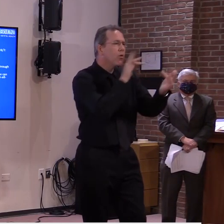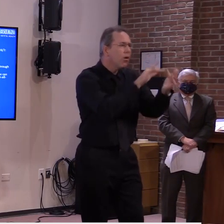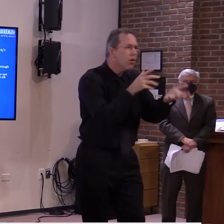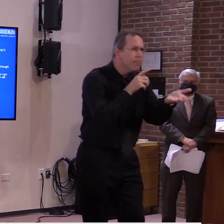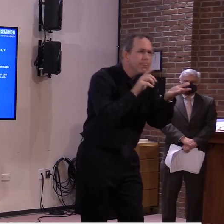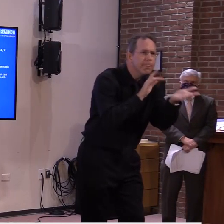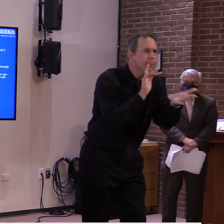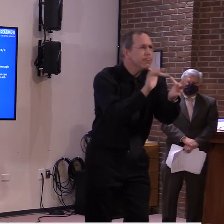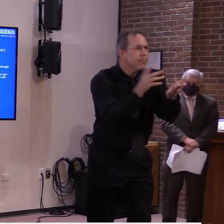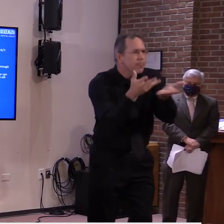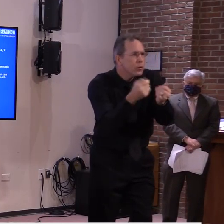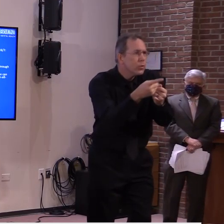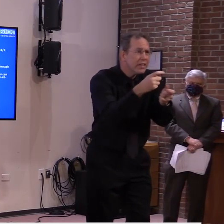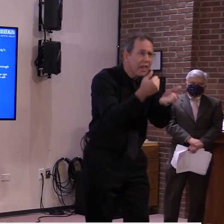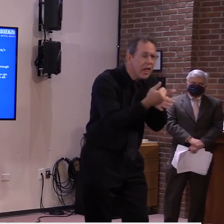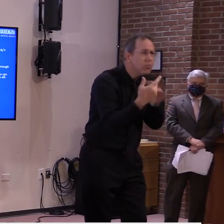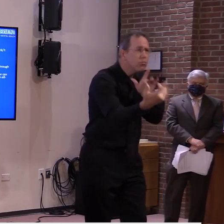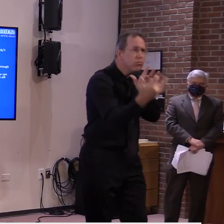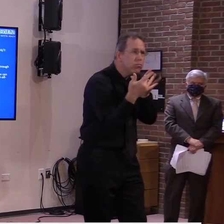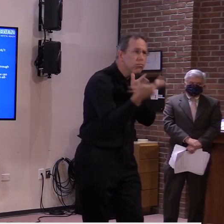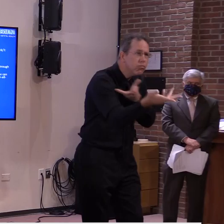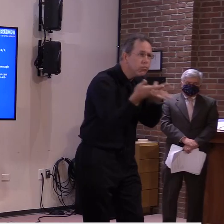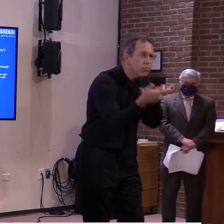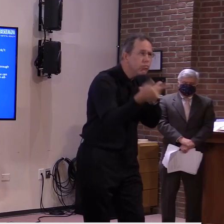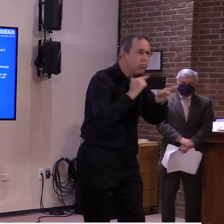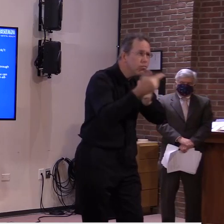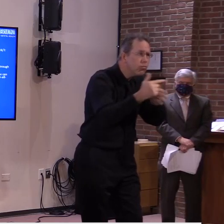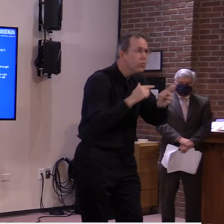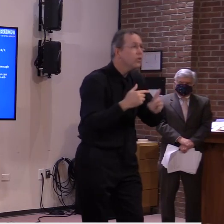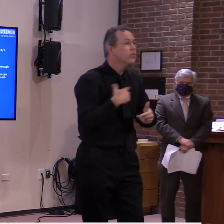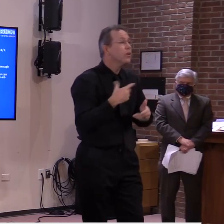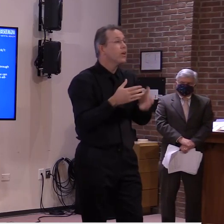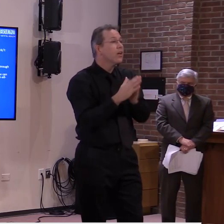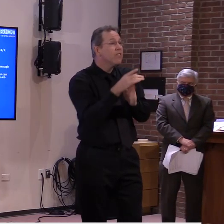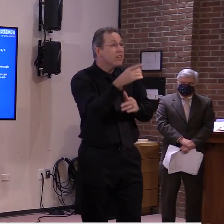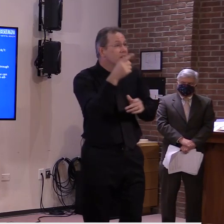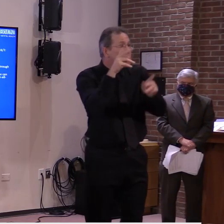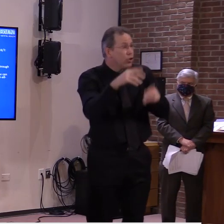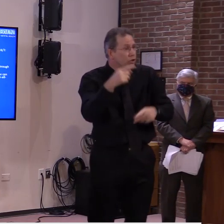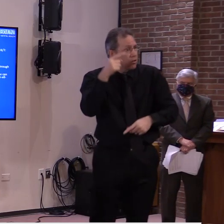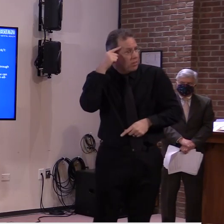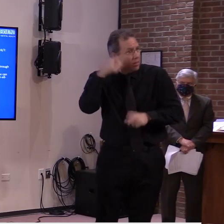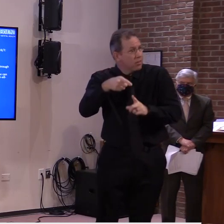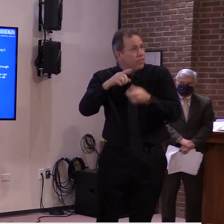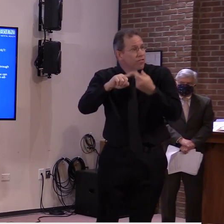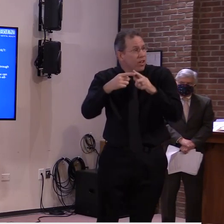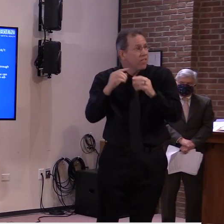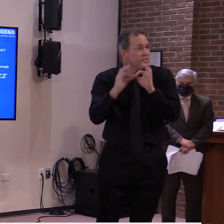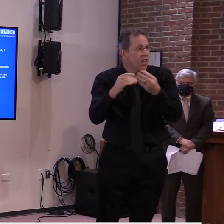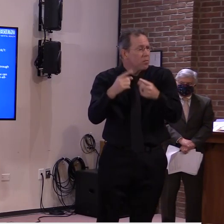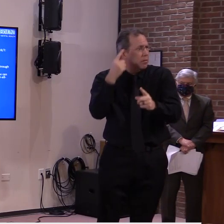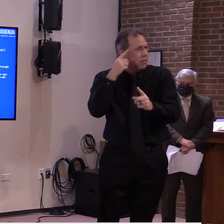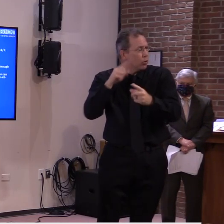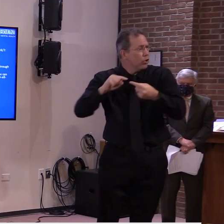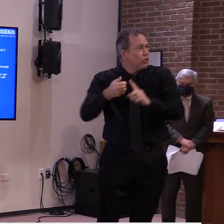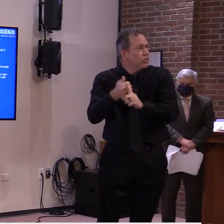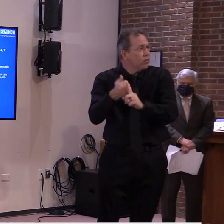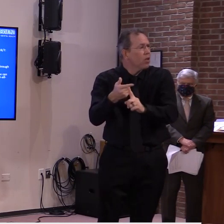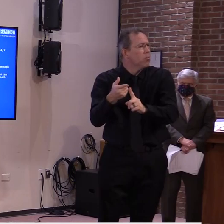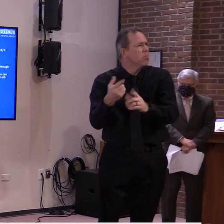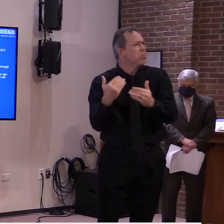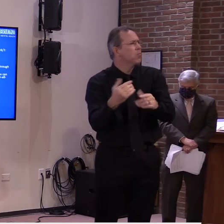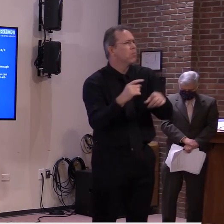asking someone if they are thinking about suicide does not put the idea in their head. Instead, asking questions actually